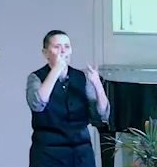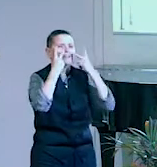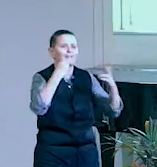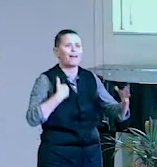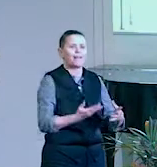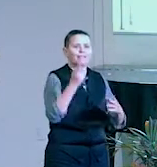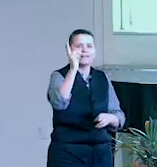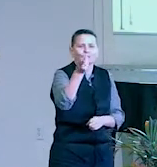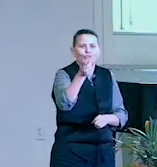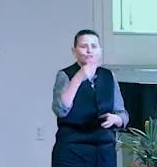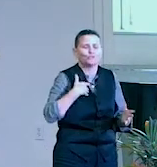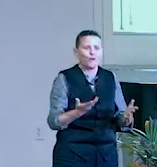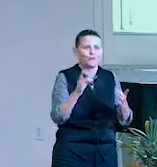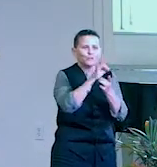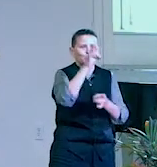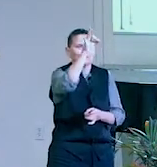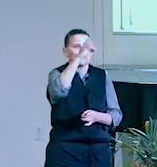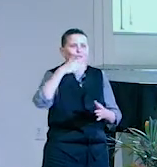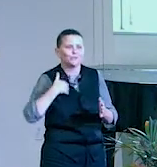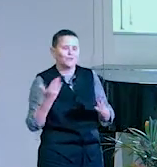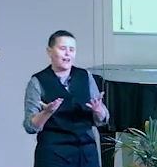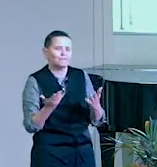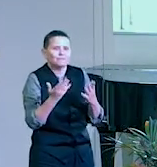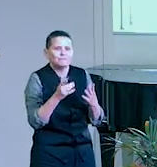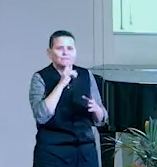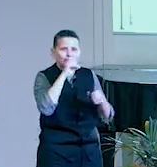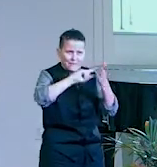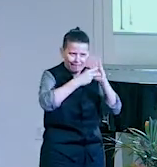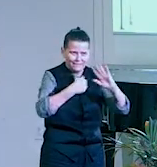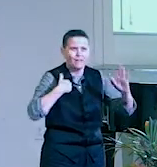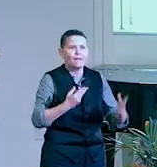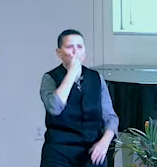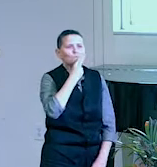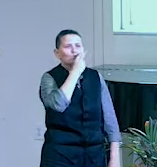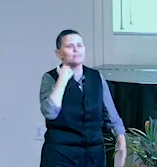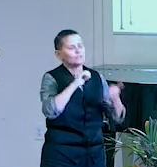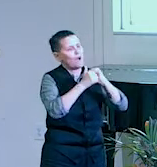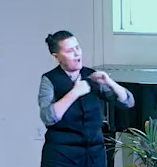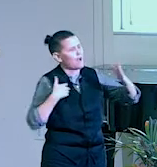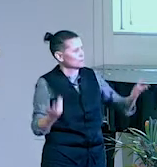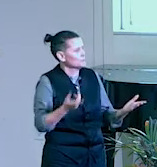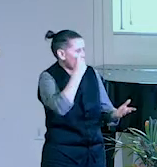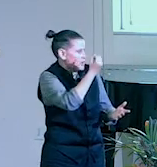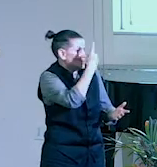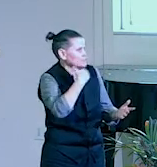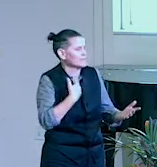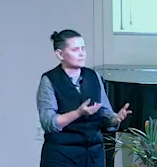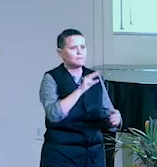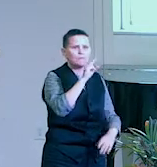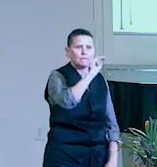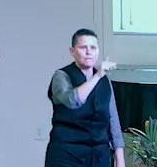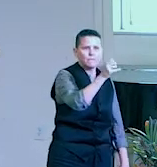communion. Metaphysics allows us to bring this Christian practice into perspective and unravel some of the myths and the stories we have